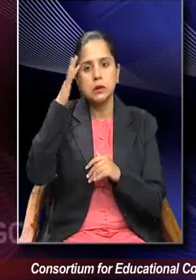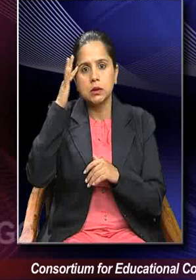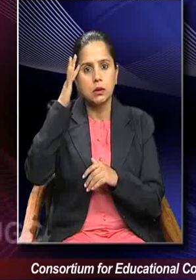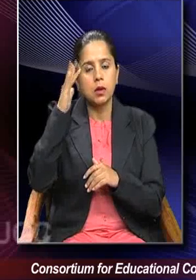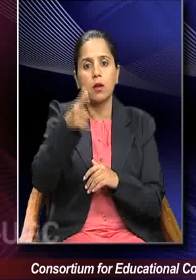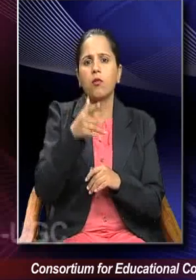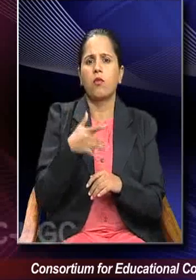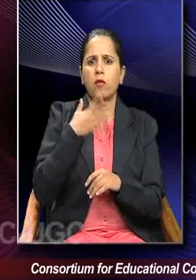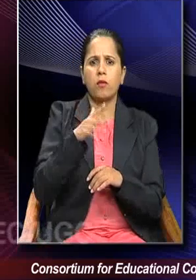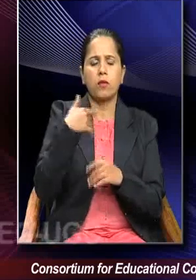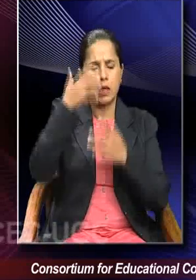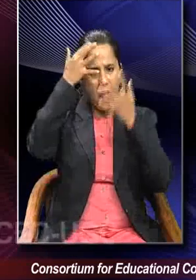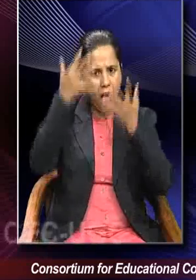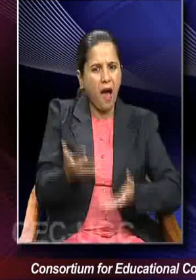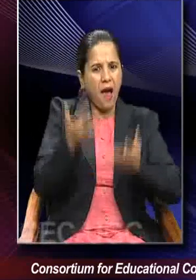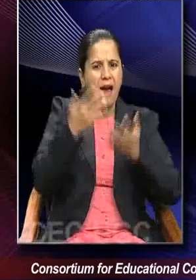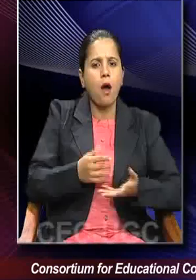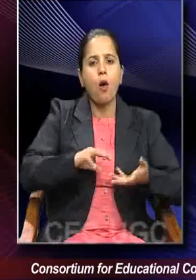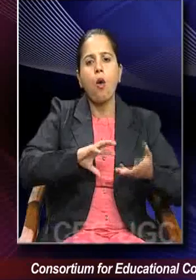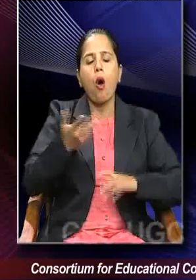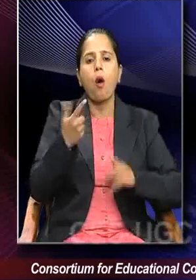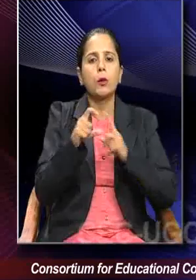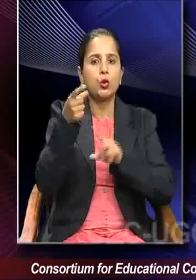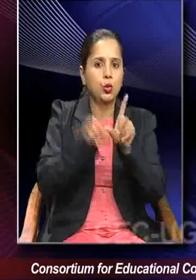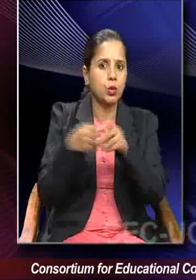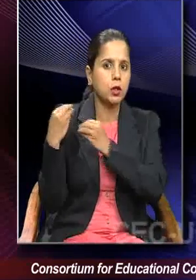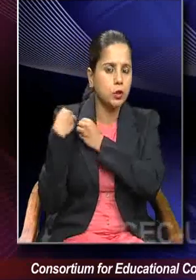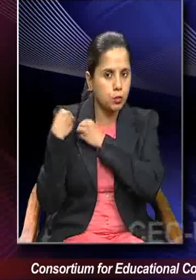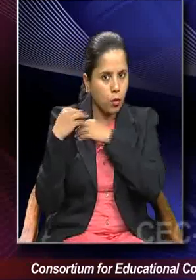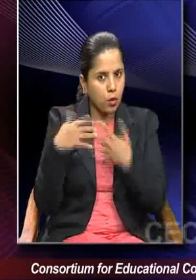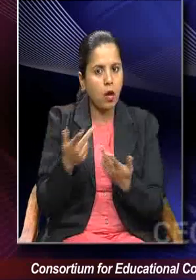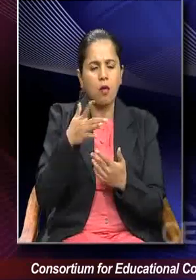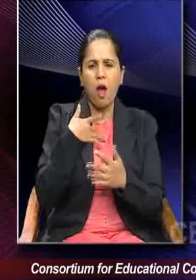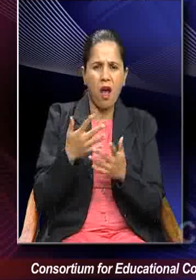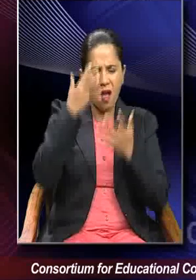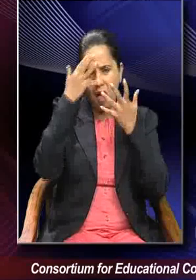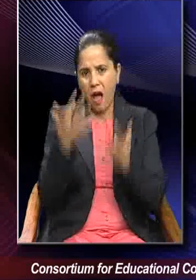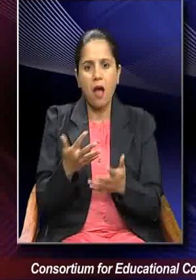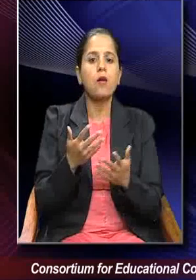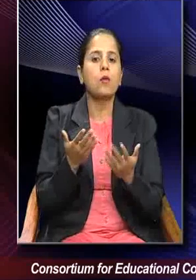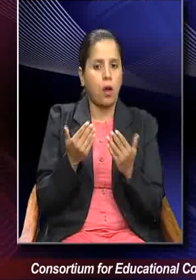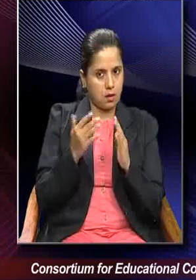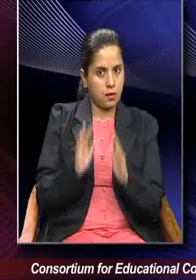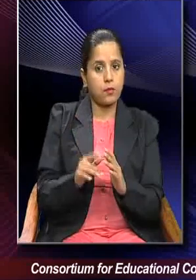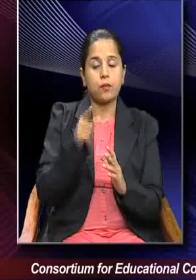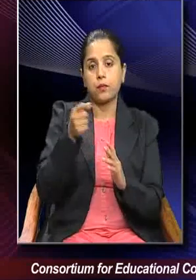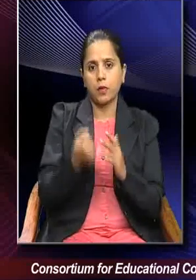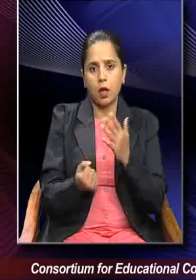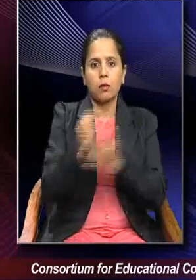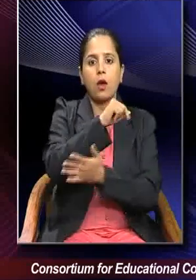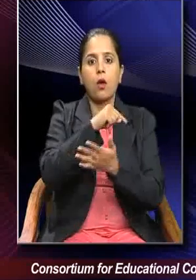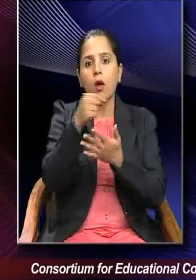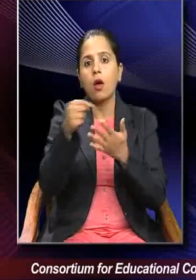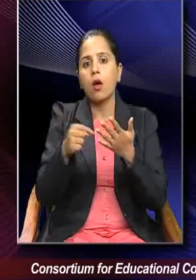you feel overburdened with the duties and responsibilities. You can prioritize